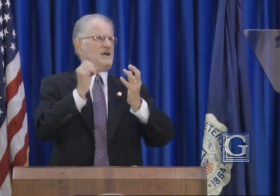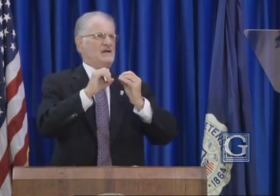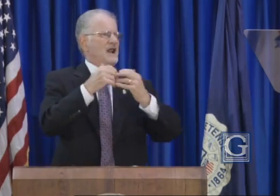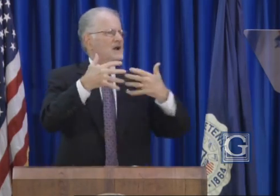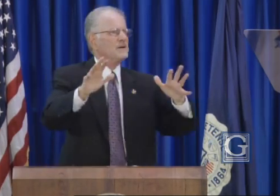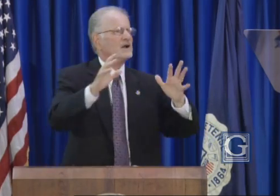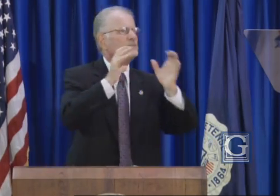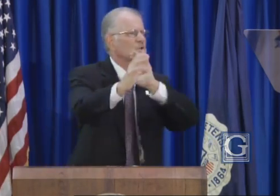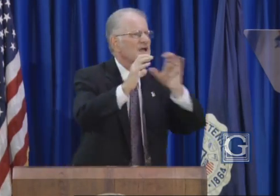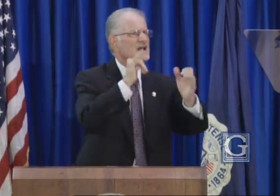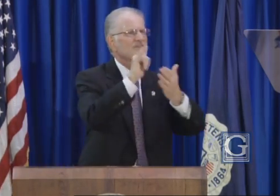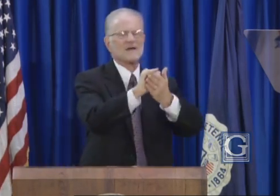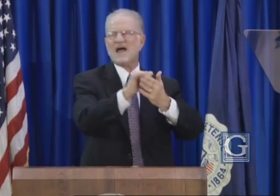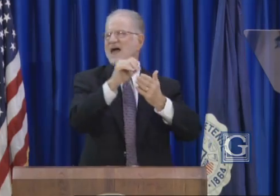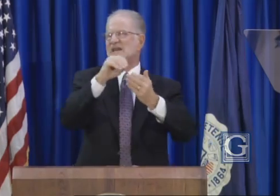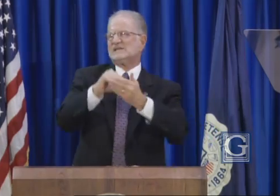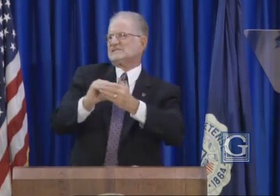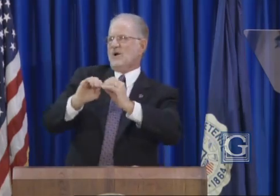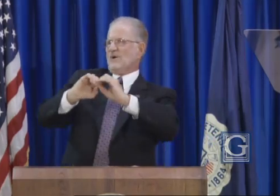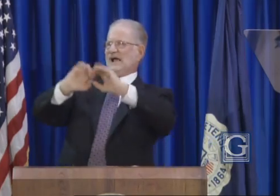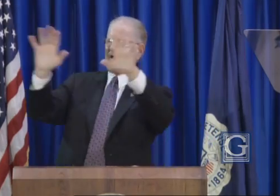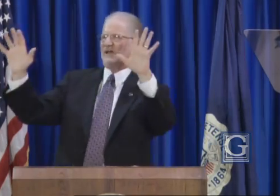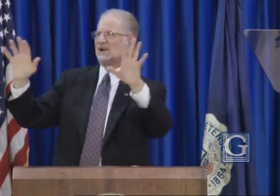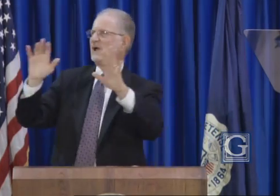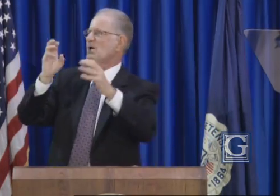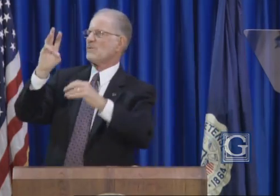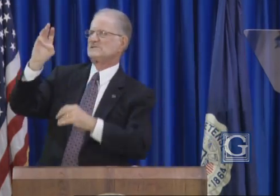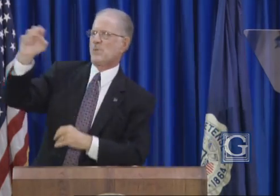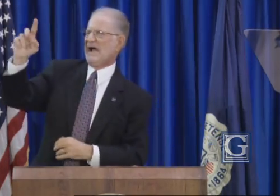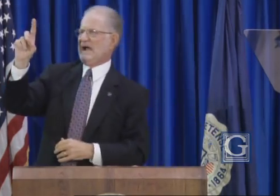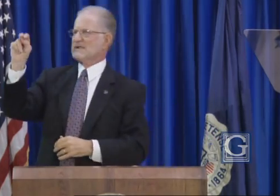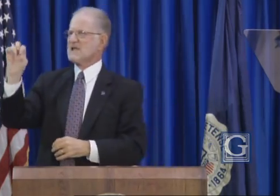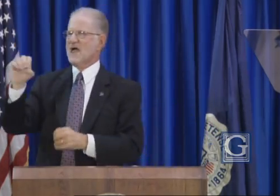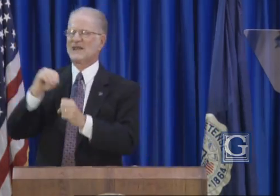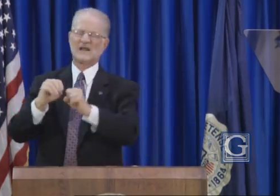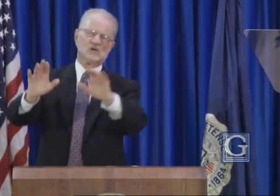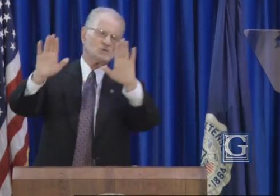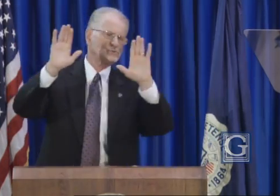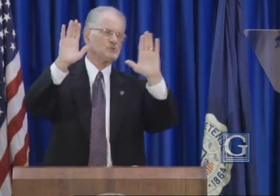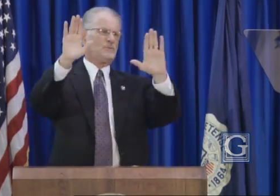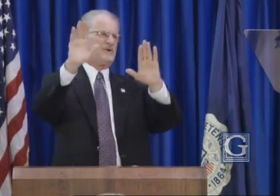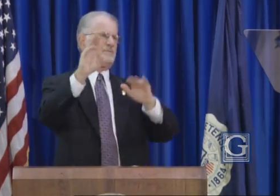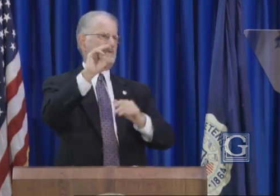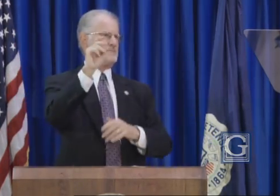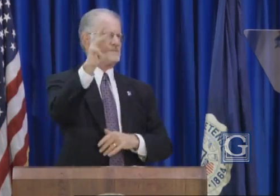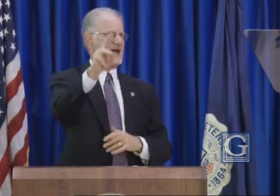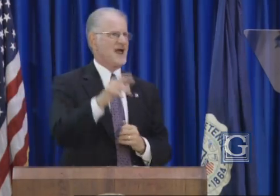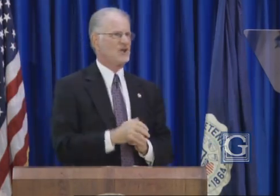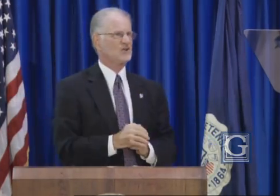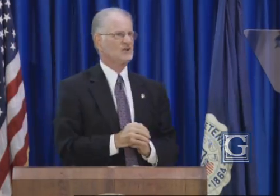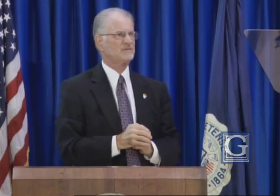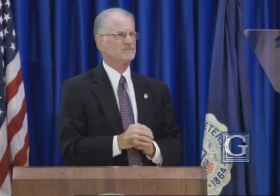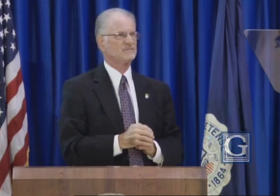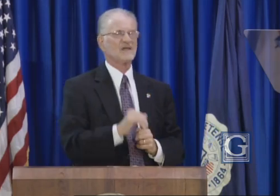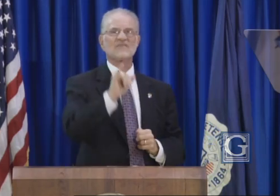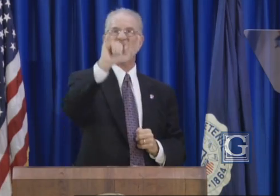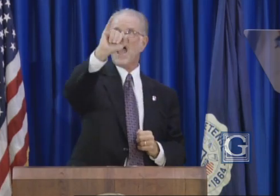in communicating them so very clearly. All of this was done in such a superb